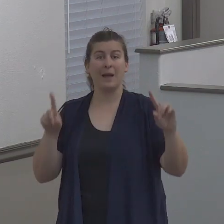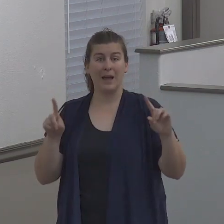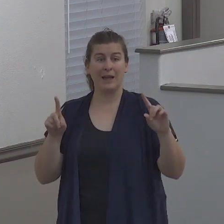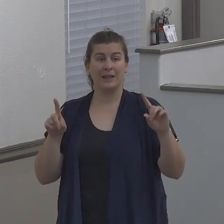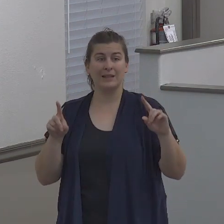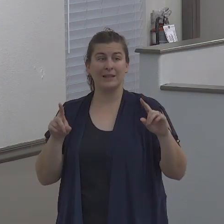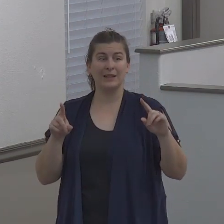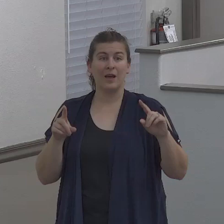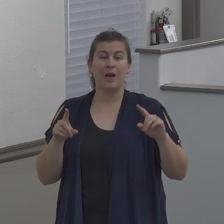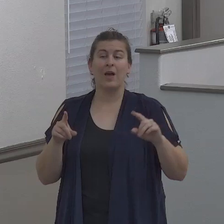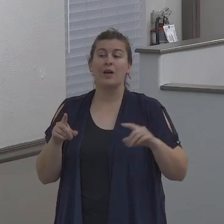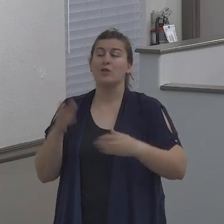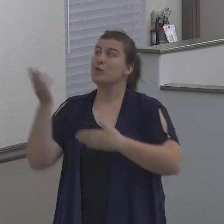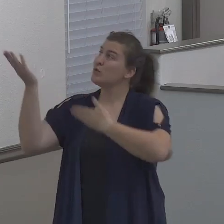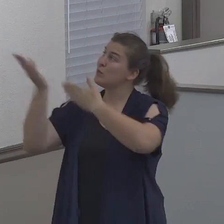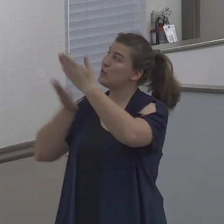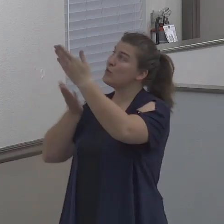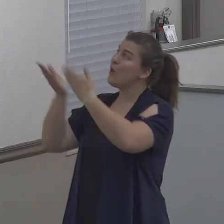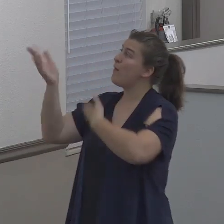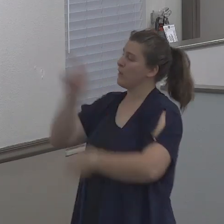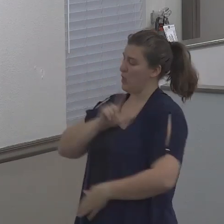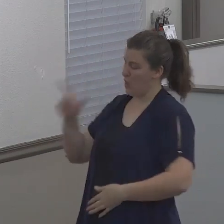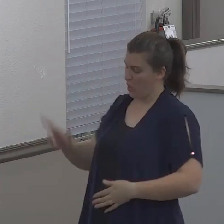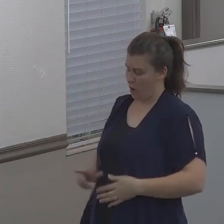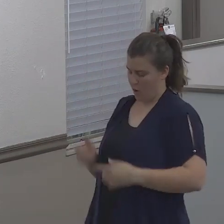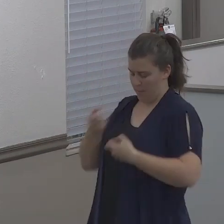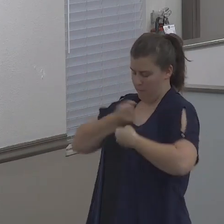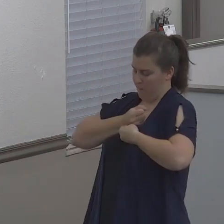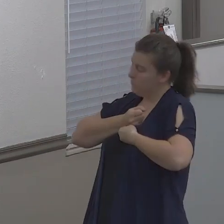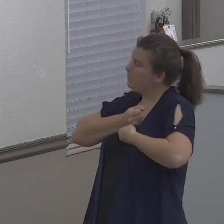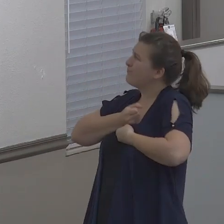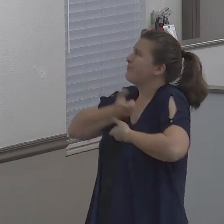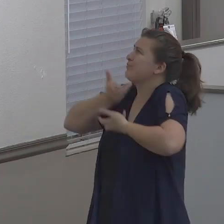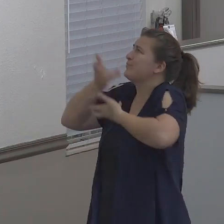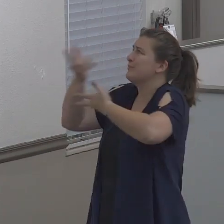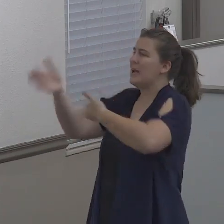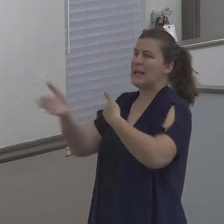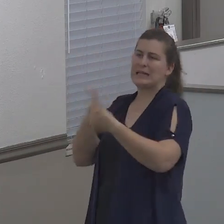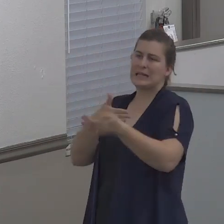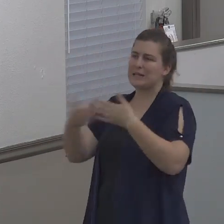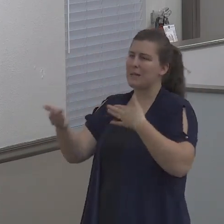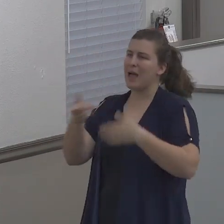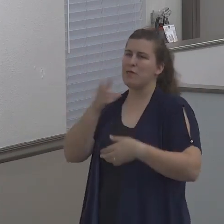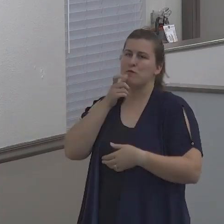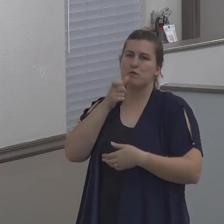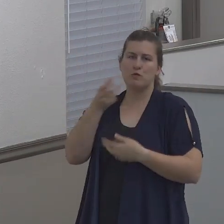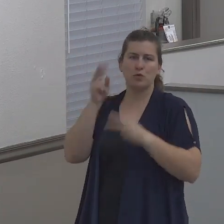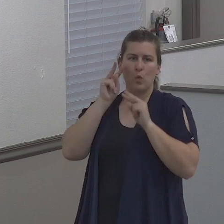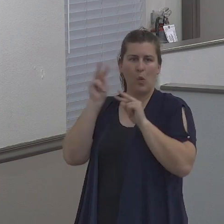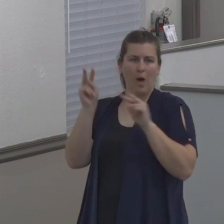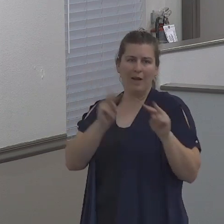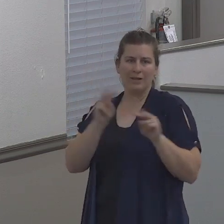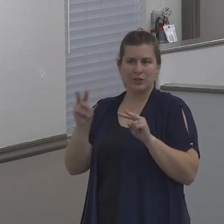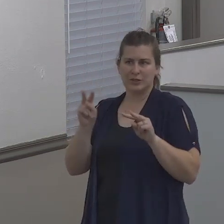something for the Lord that way, but serving the Lord from your heart when no one is